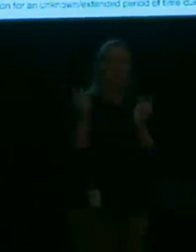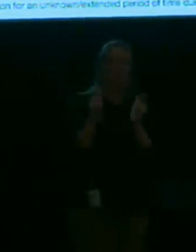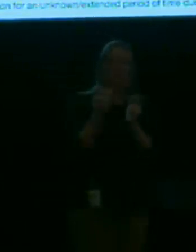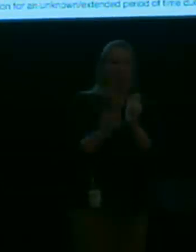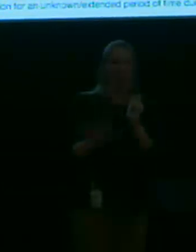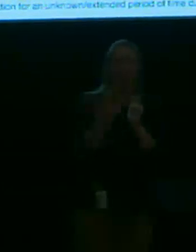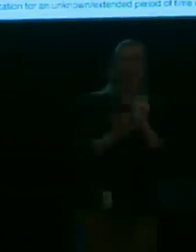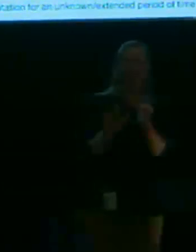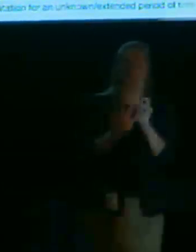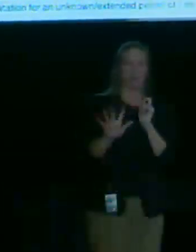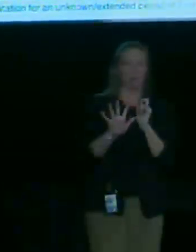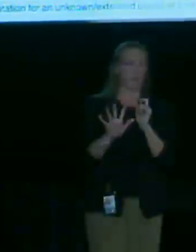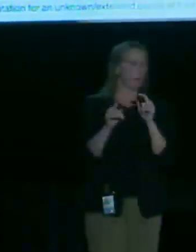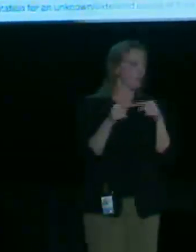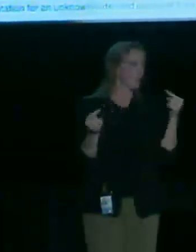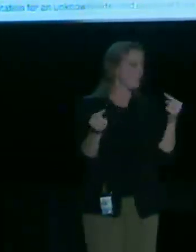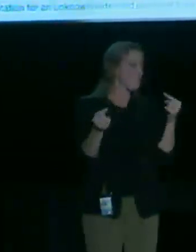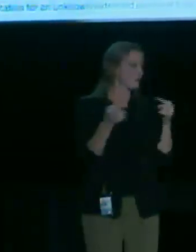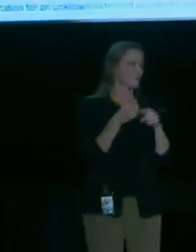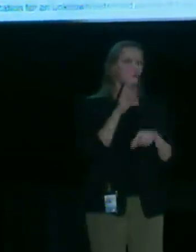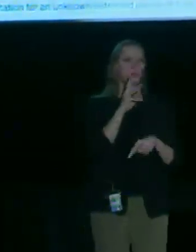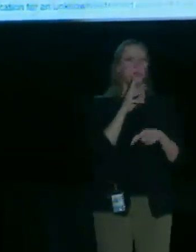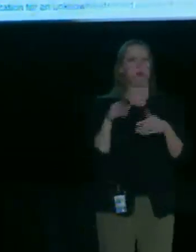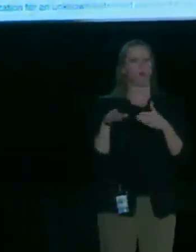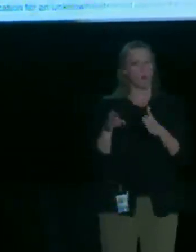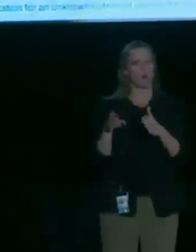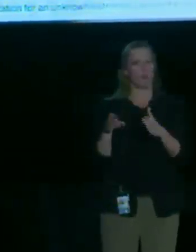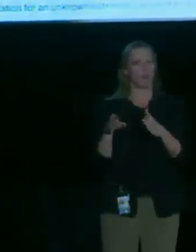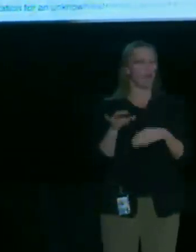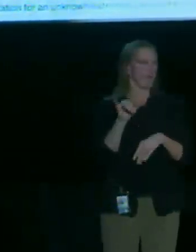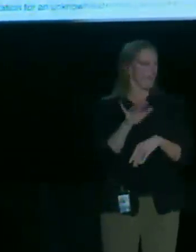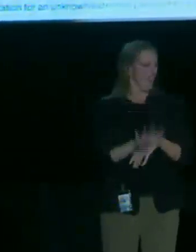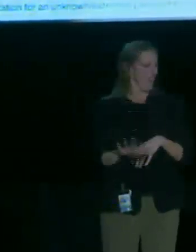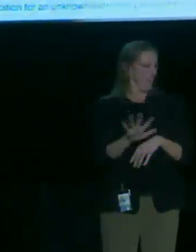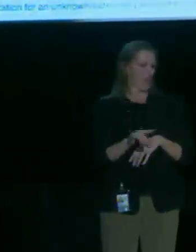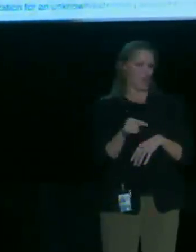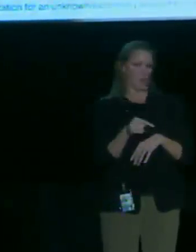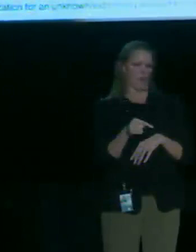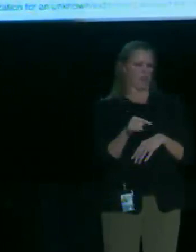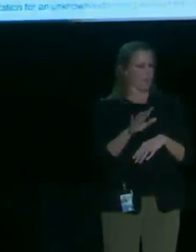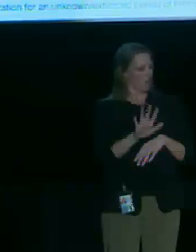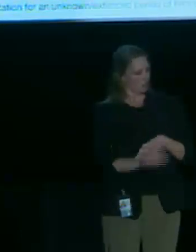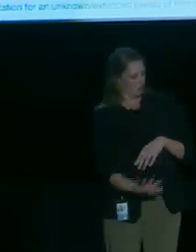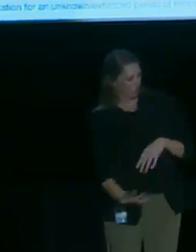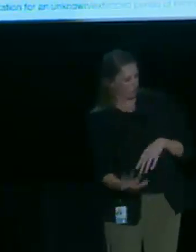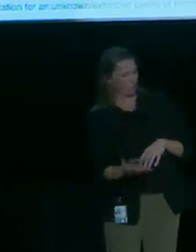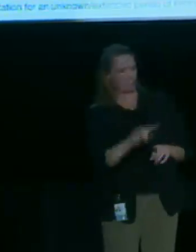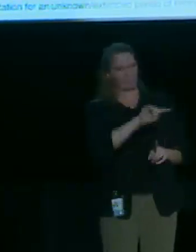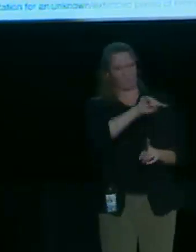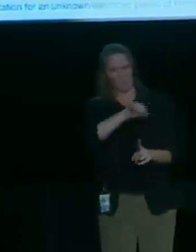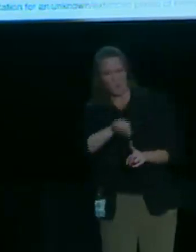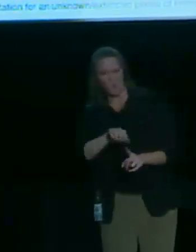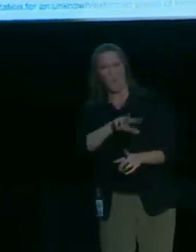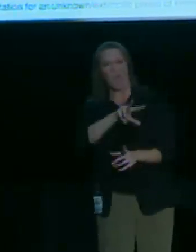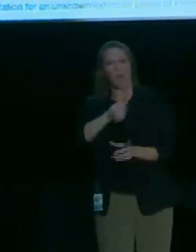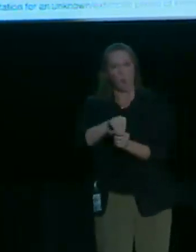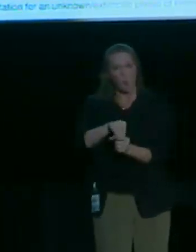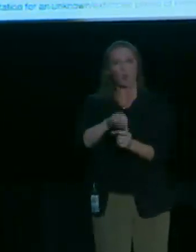here adjacent to the waterway, this area here down to and including Cold Springs